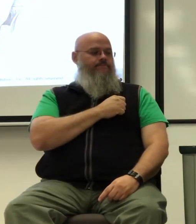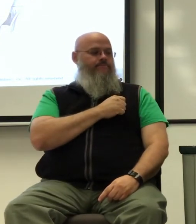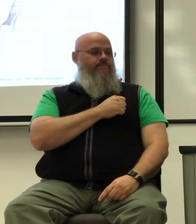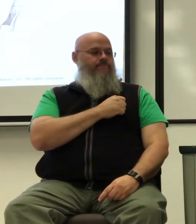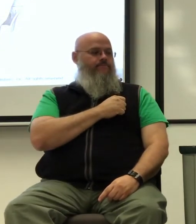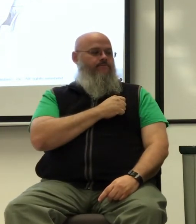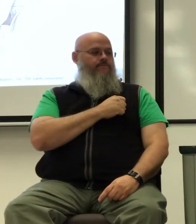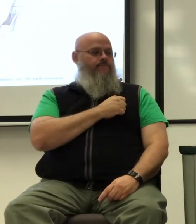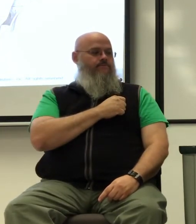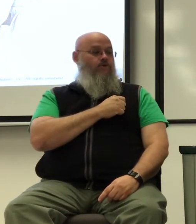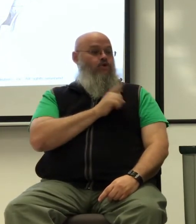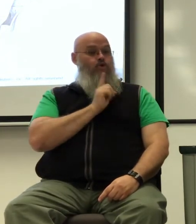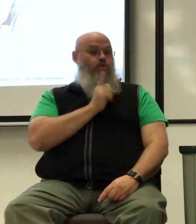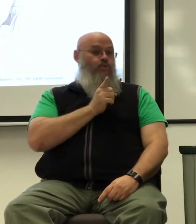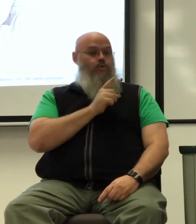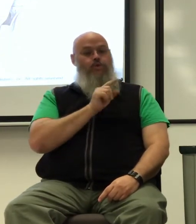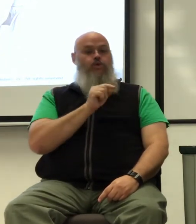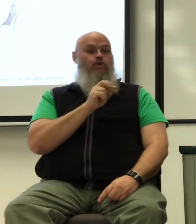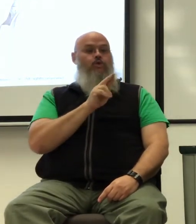quote unquote, true